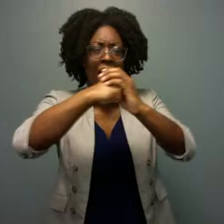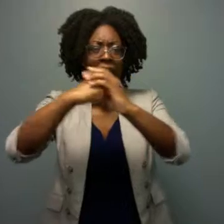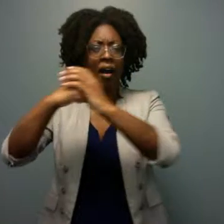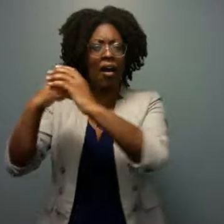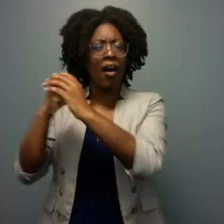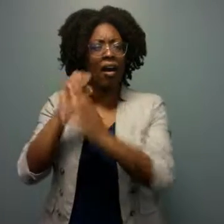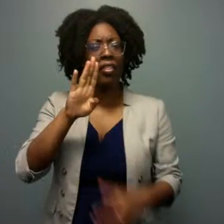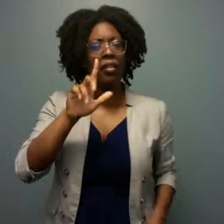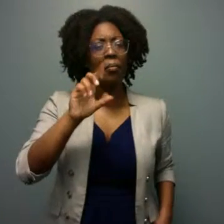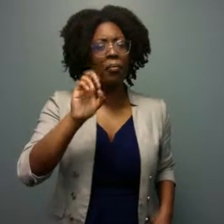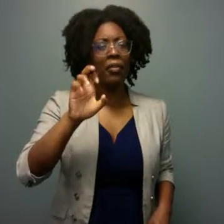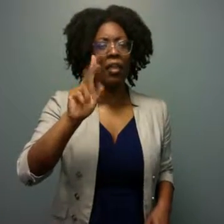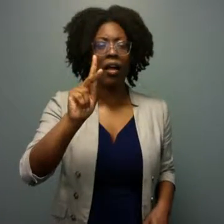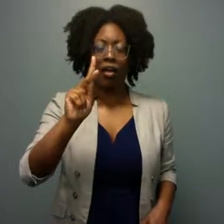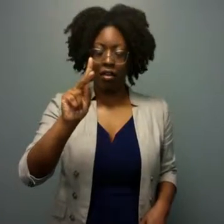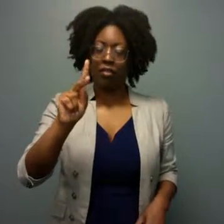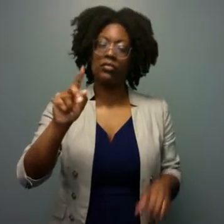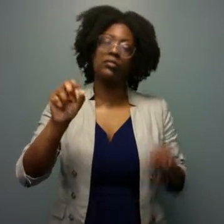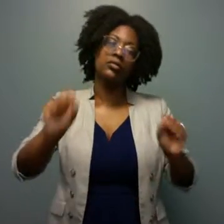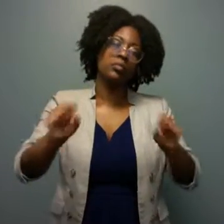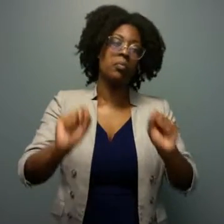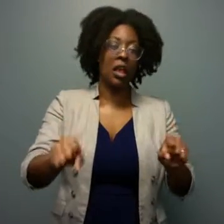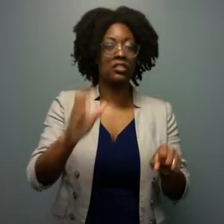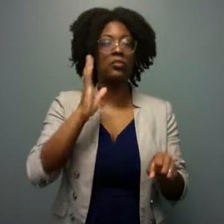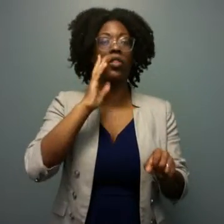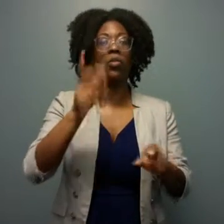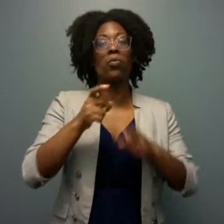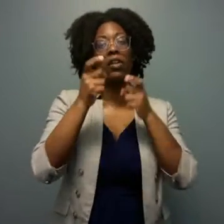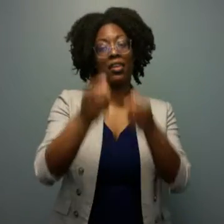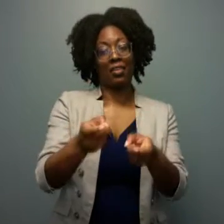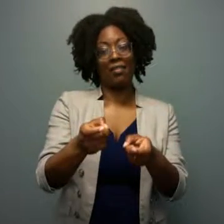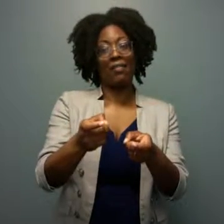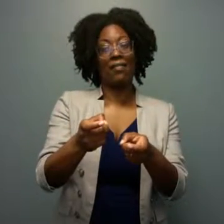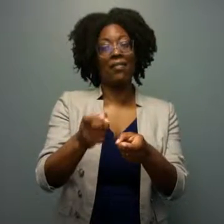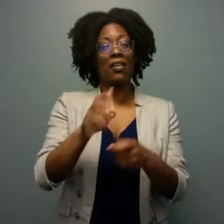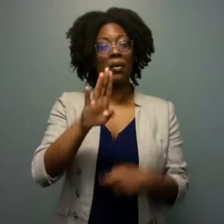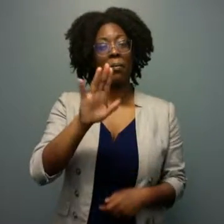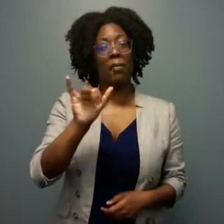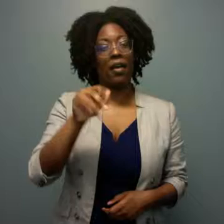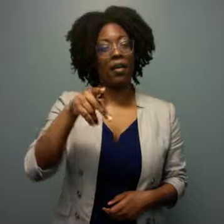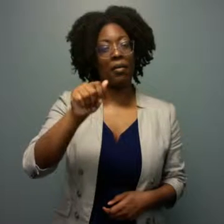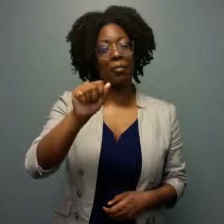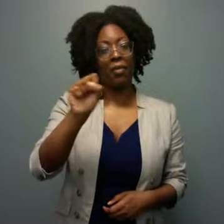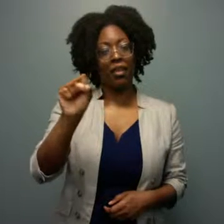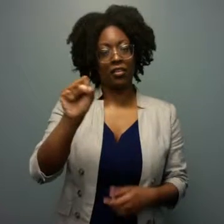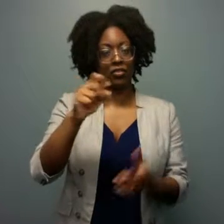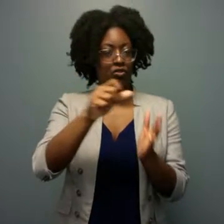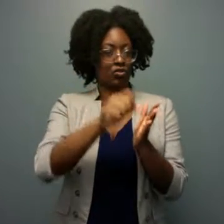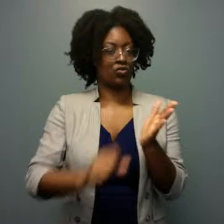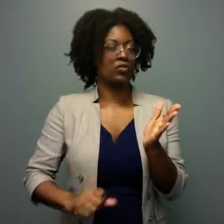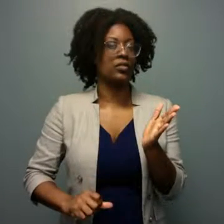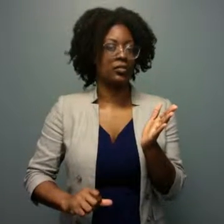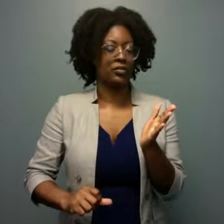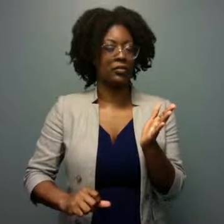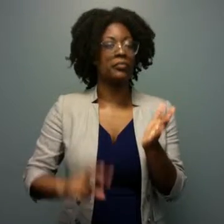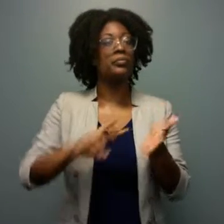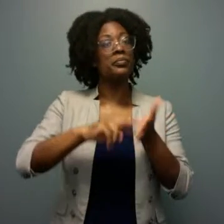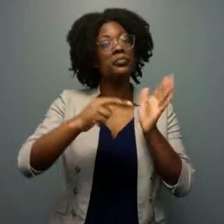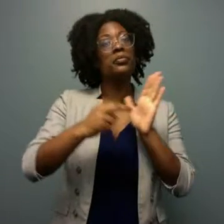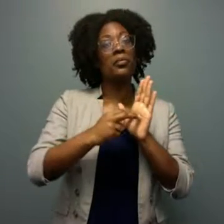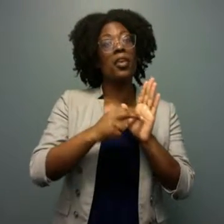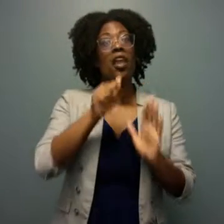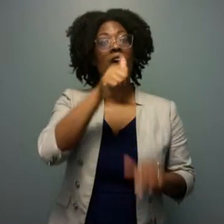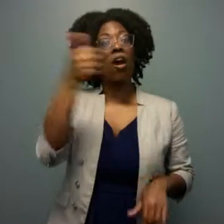your cardiologist may determine that you would be best treated with coronary artery bypass surgery. This is when arteries or veins from your own body are